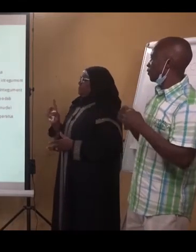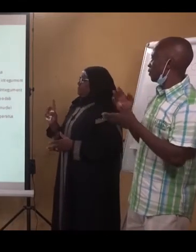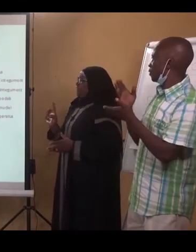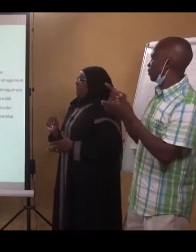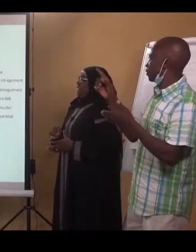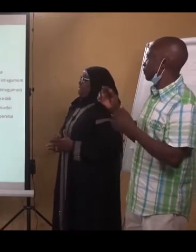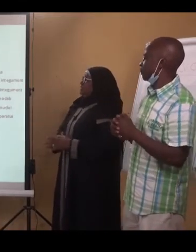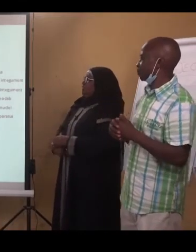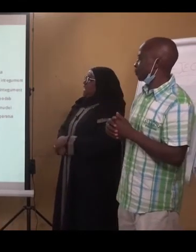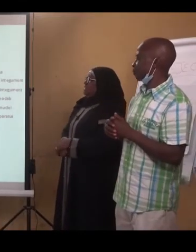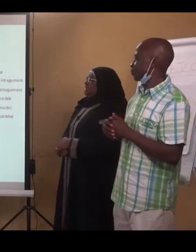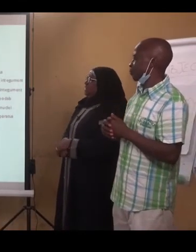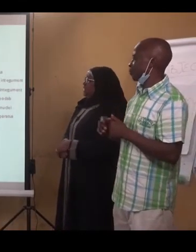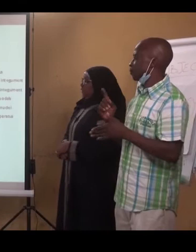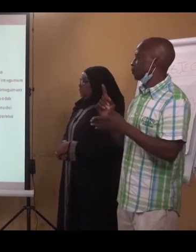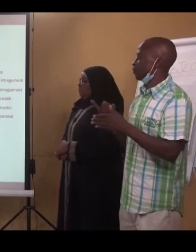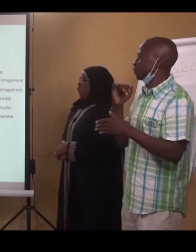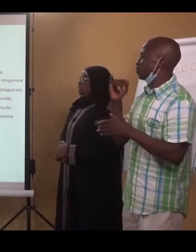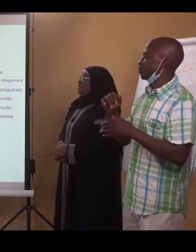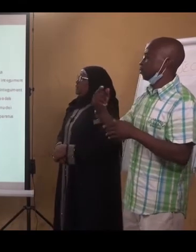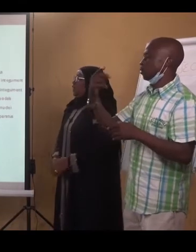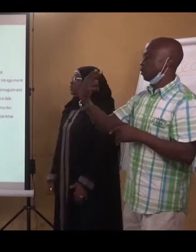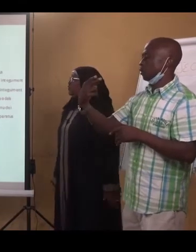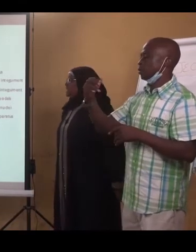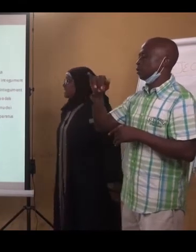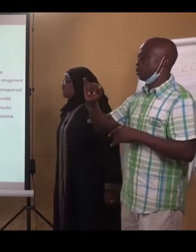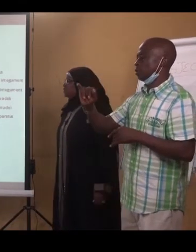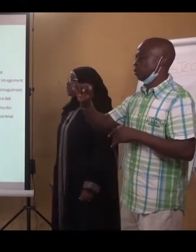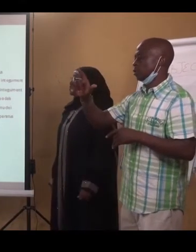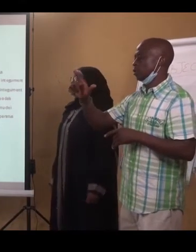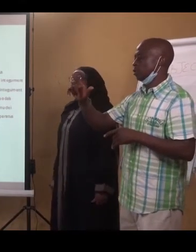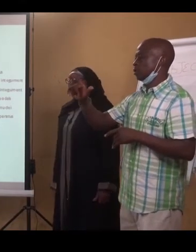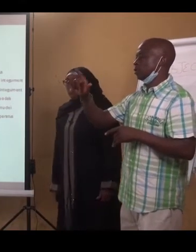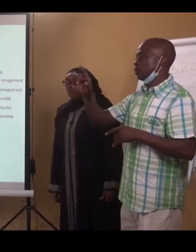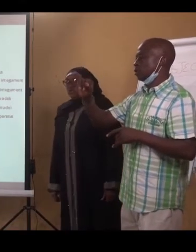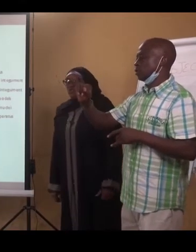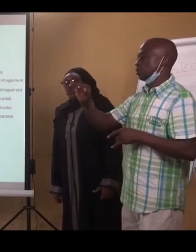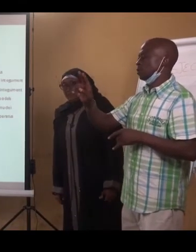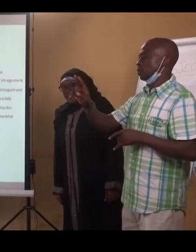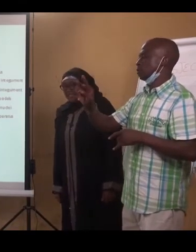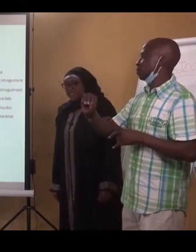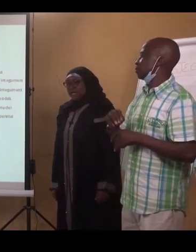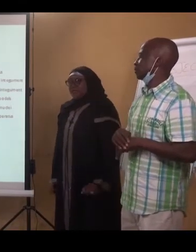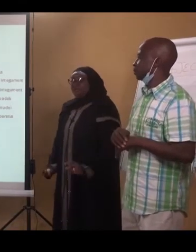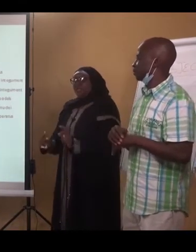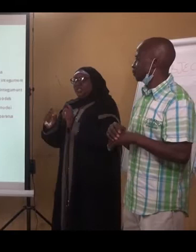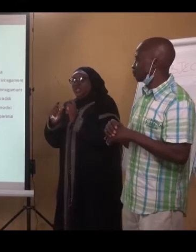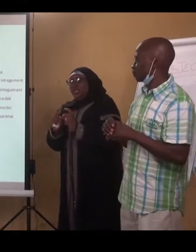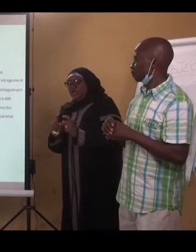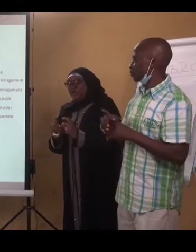First part is known as the hilum, which is the point of attachment of the ovule to the placenta. The hilum